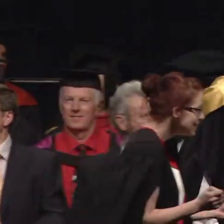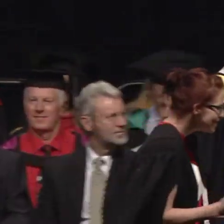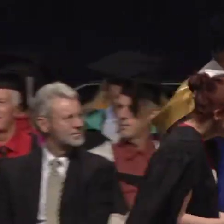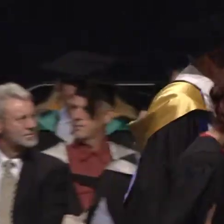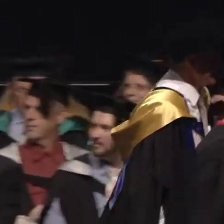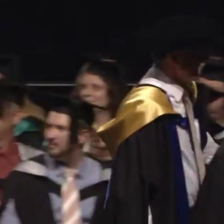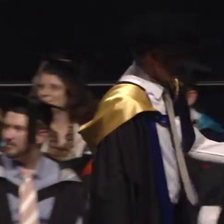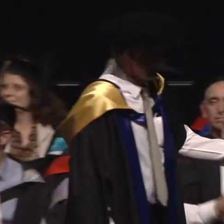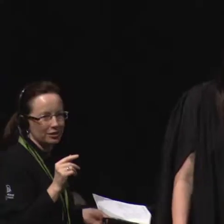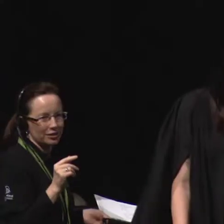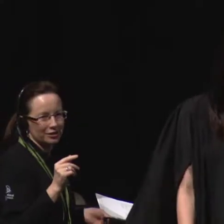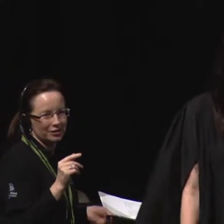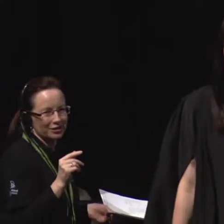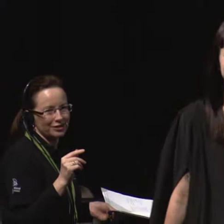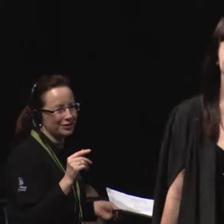Angela Scott.